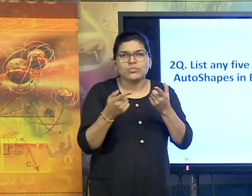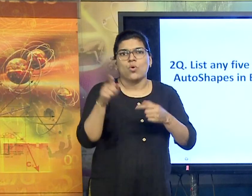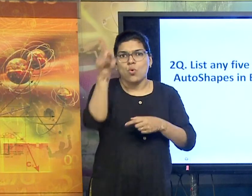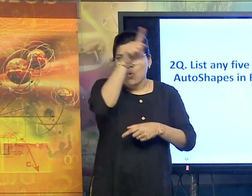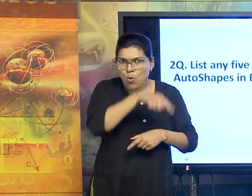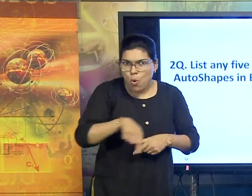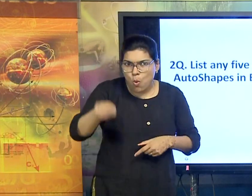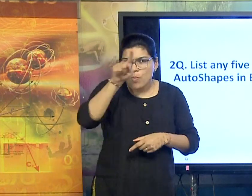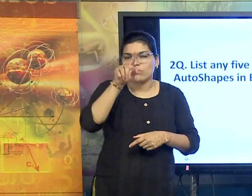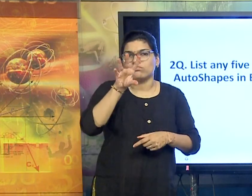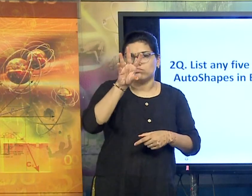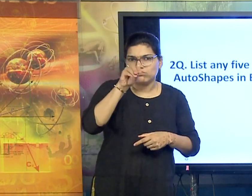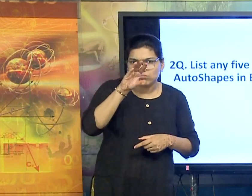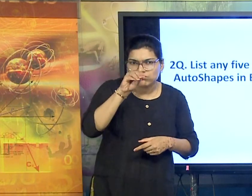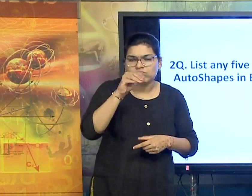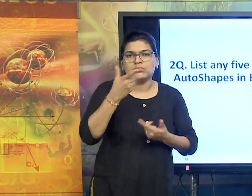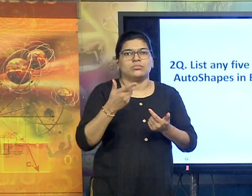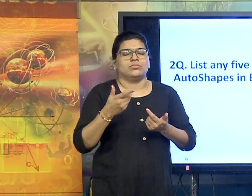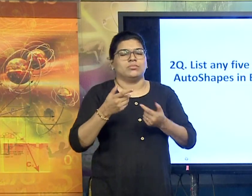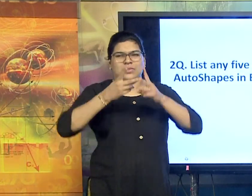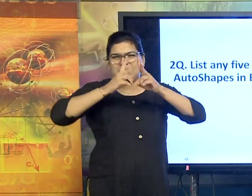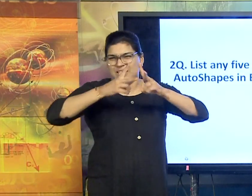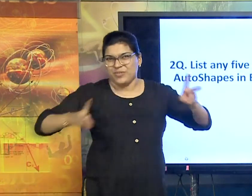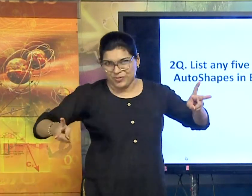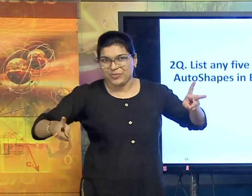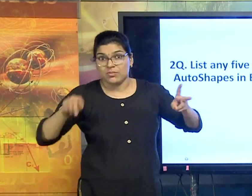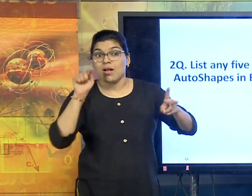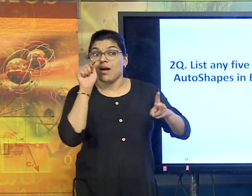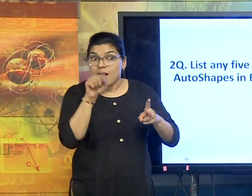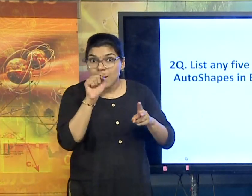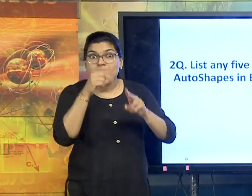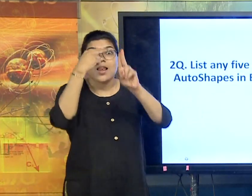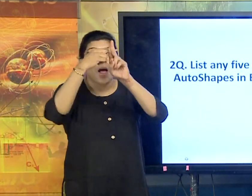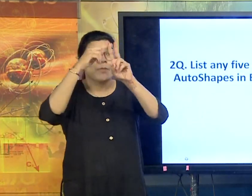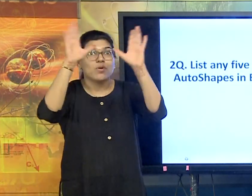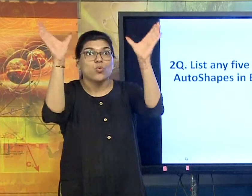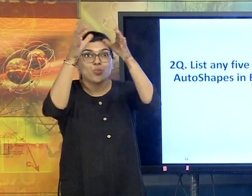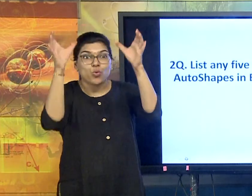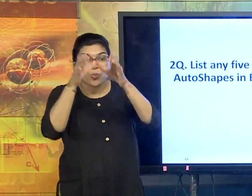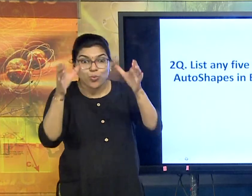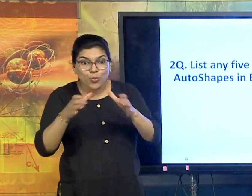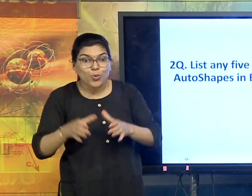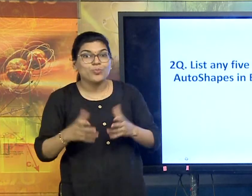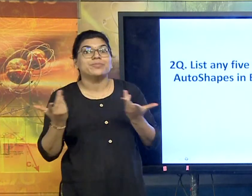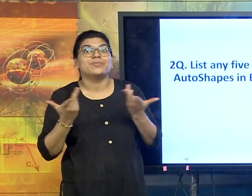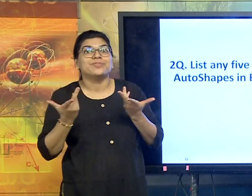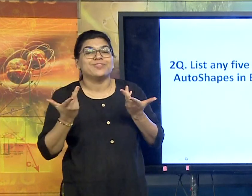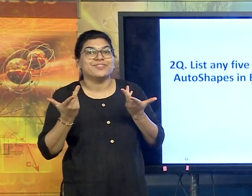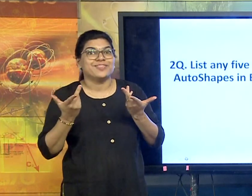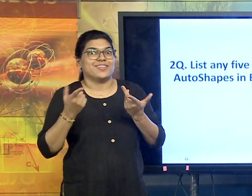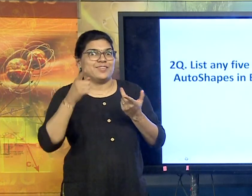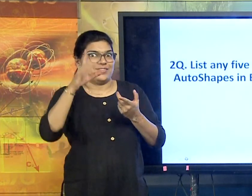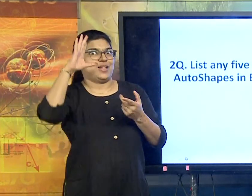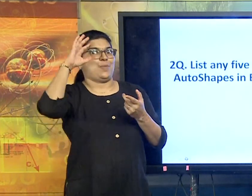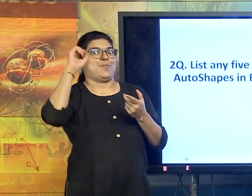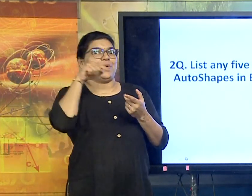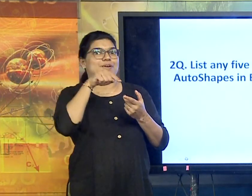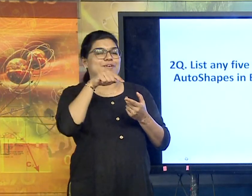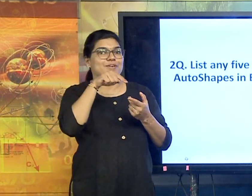Here we have to list any 5 categories of auto shapes in Excel.